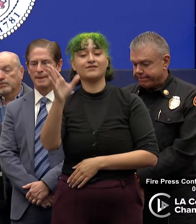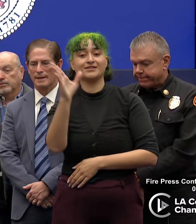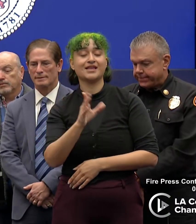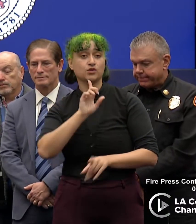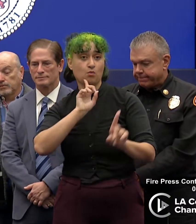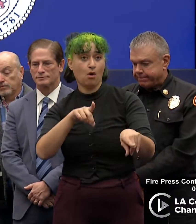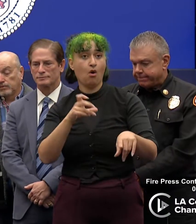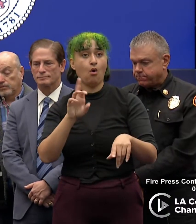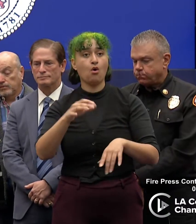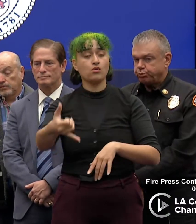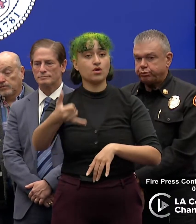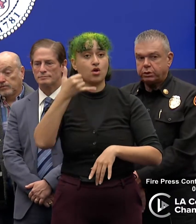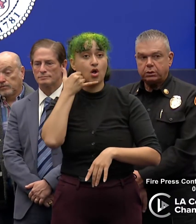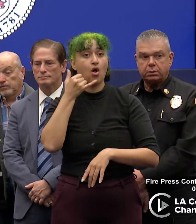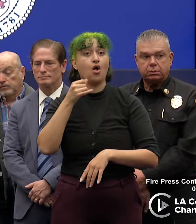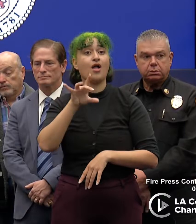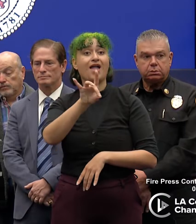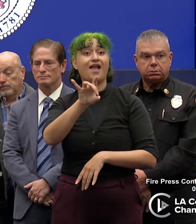oag.ca.gov/report, or you can call